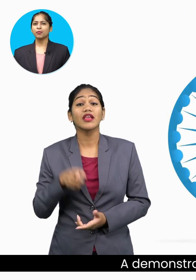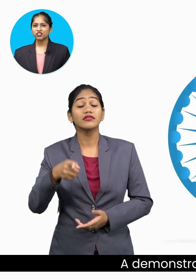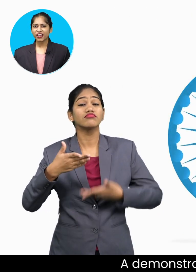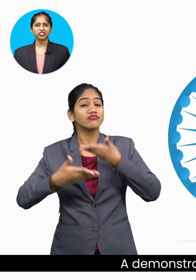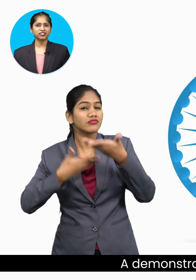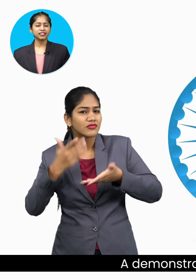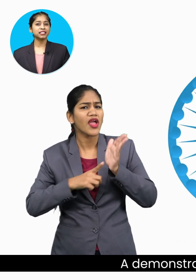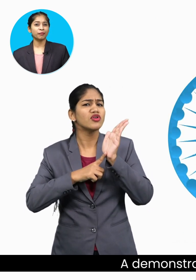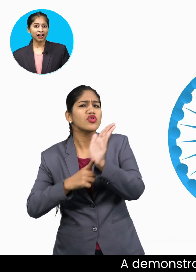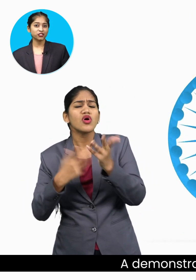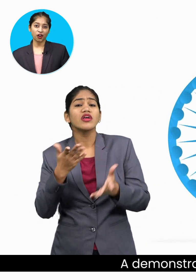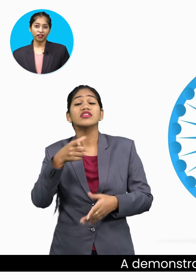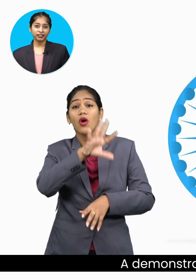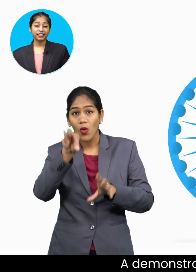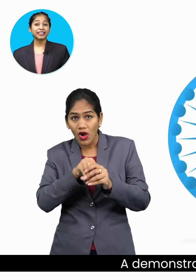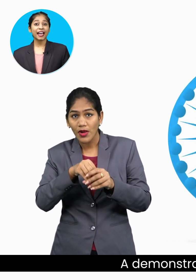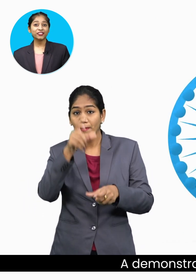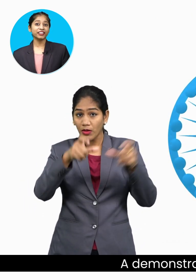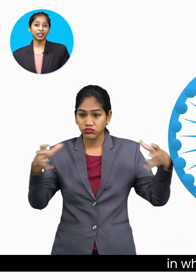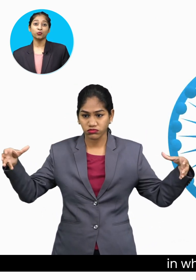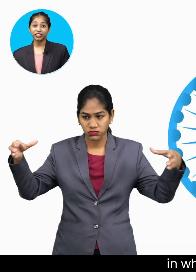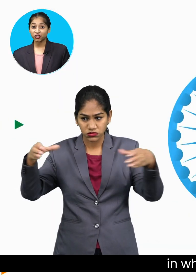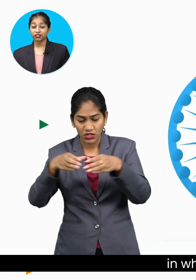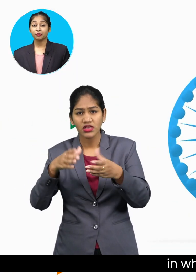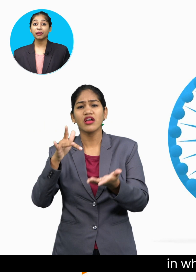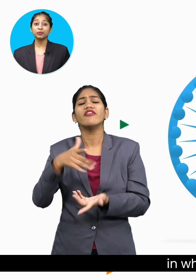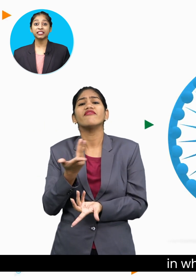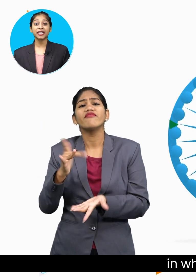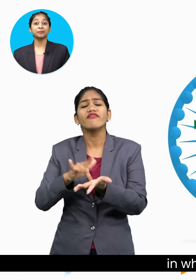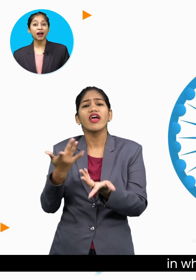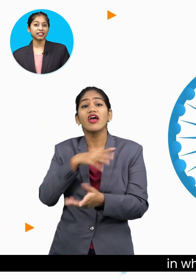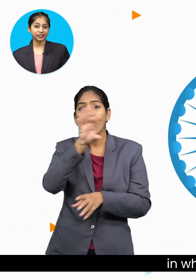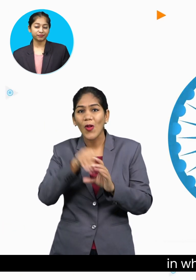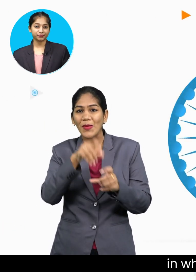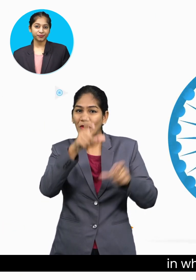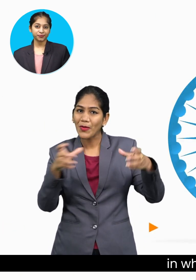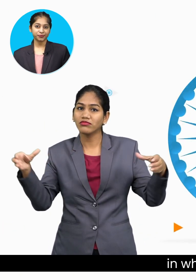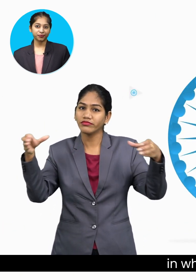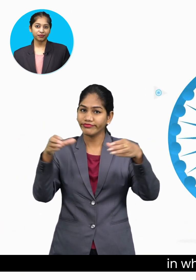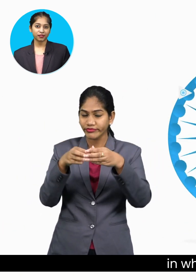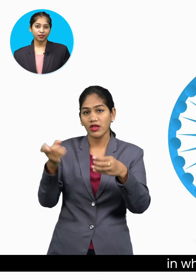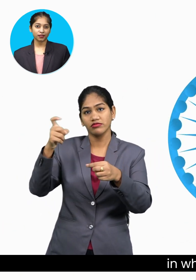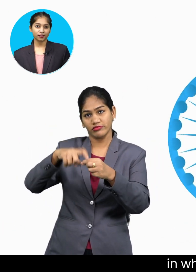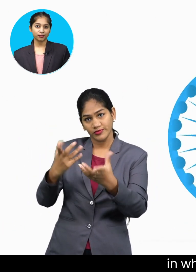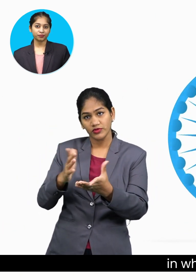A demonstration is a march or gathering in which people take part